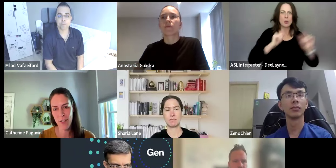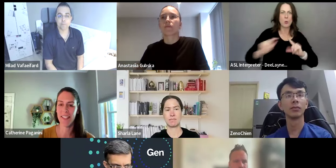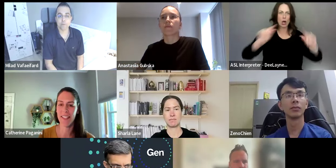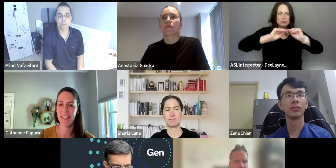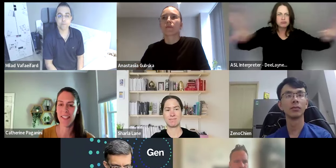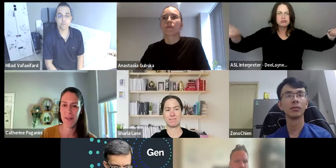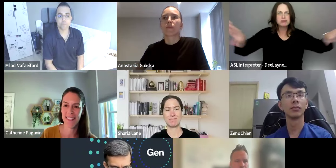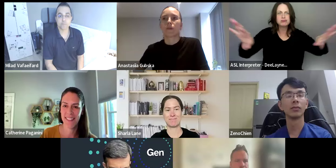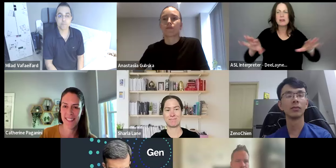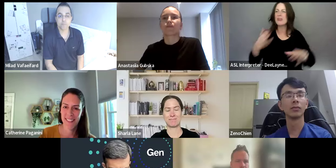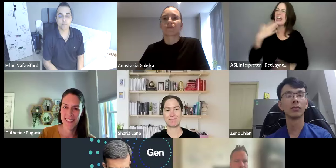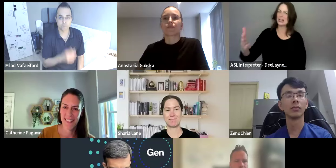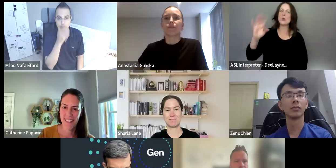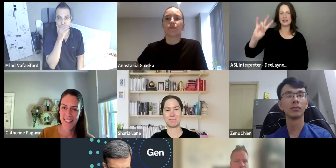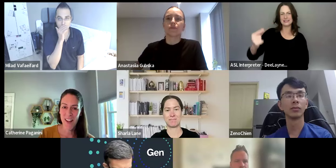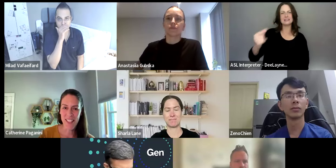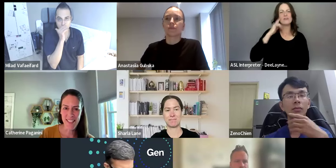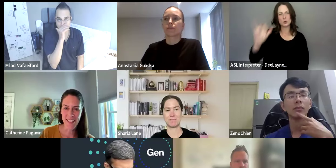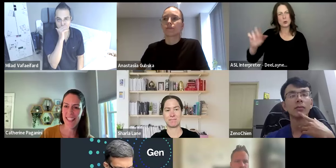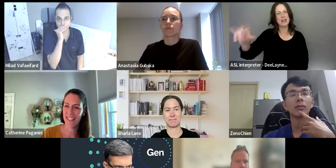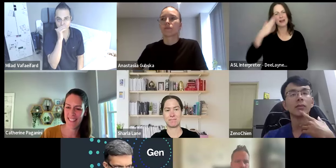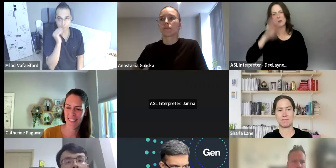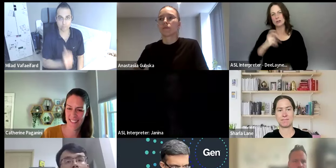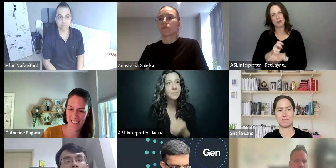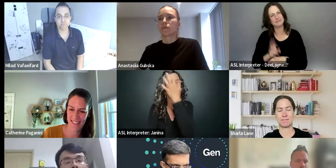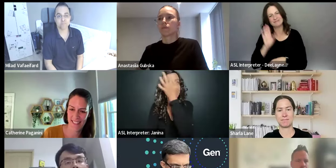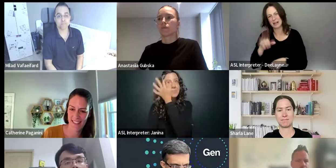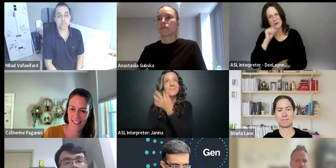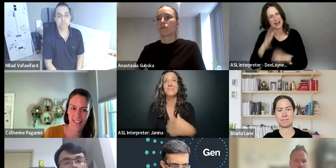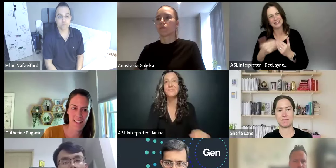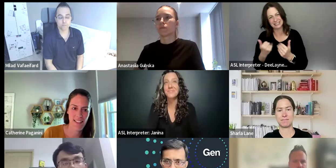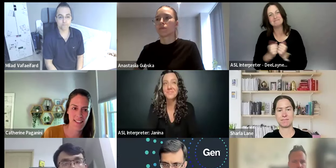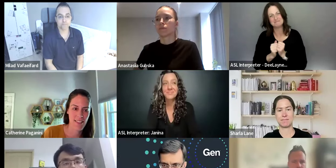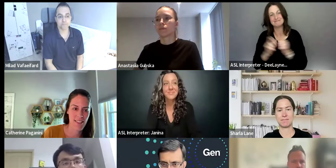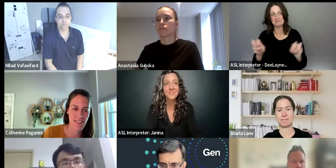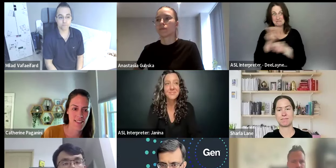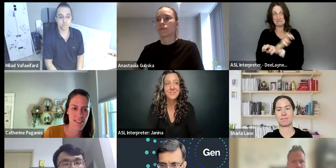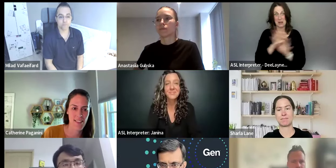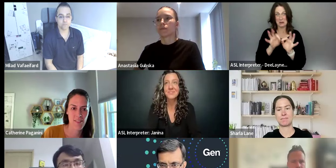So thanks, Anastasia, for doing it. And I know it's not easy.